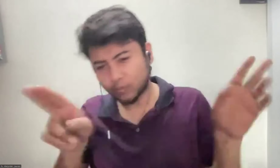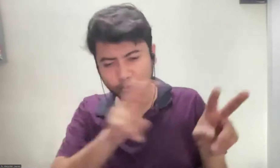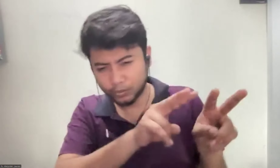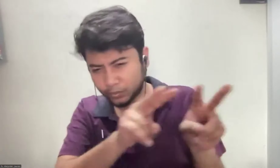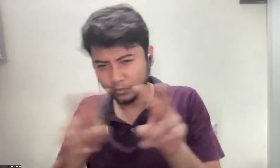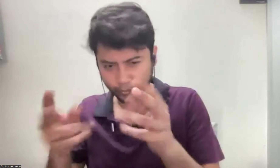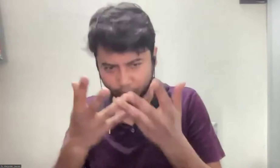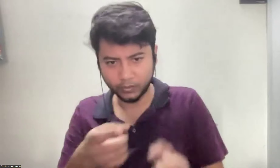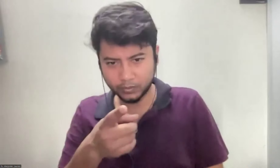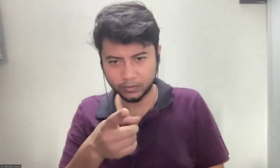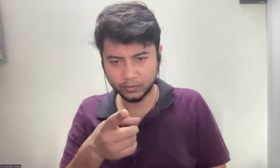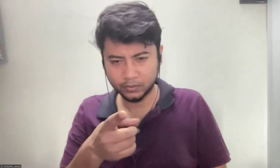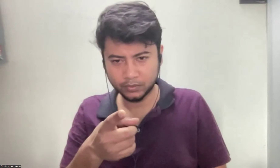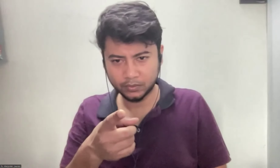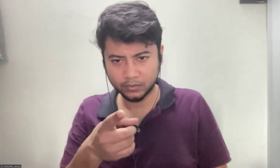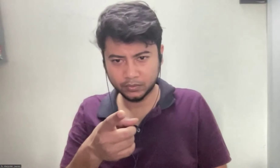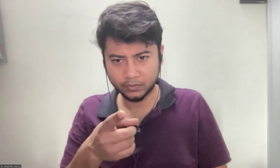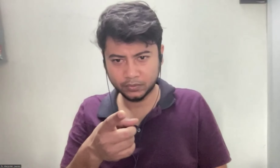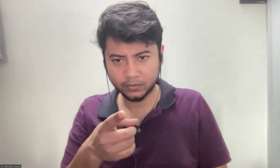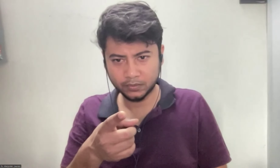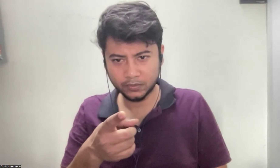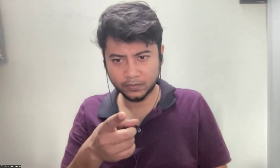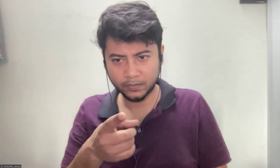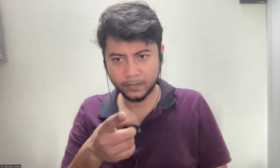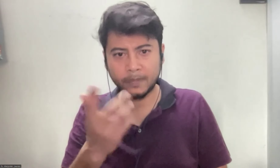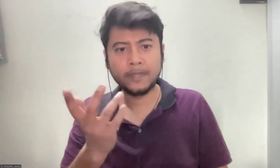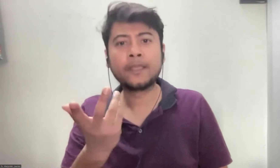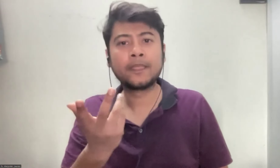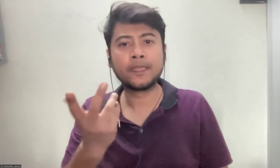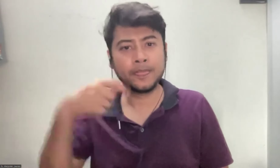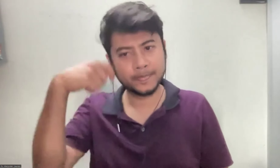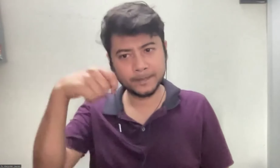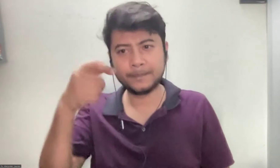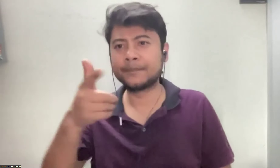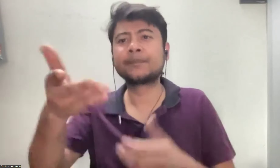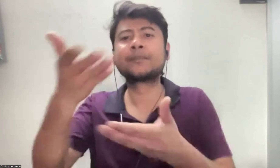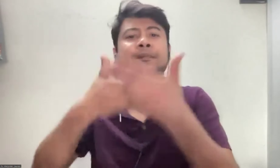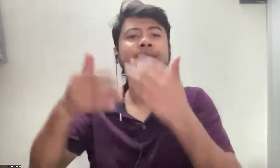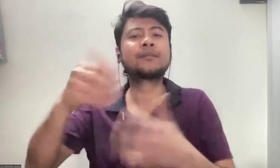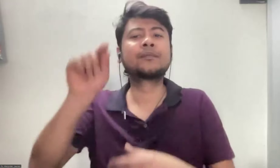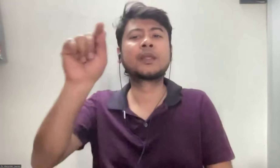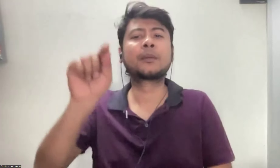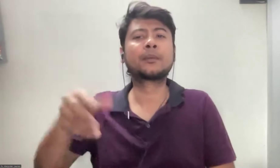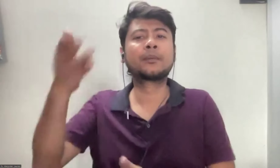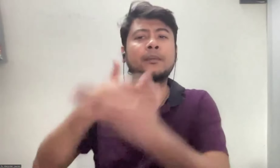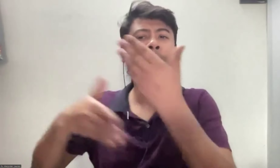So I don't think we'll be able to do the Ekadashi thing today. We probably will be taking up in the next class.